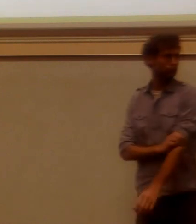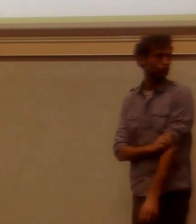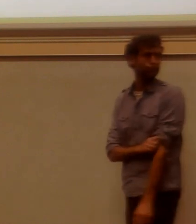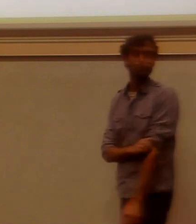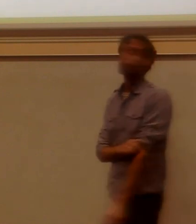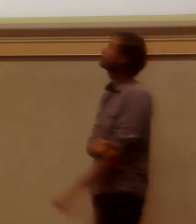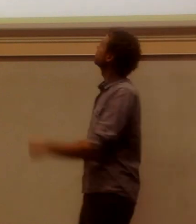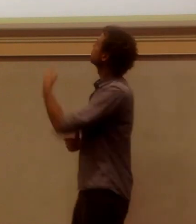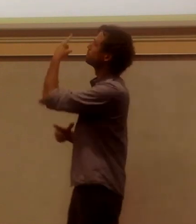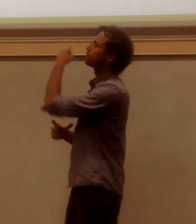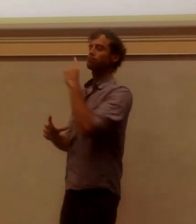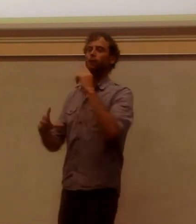level.